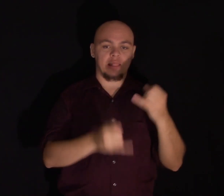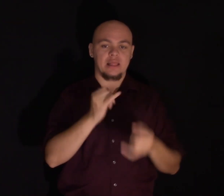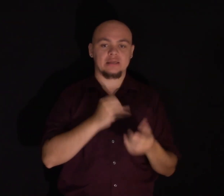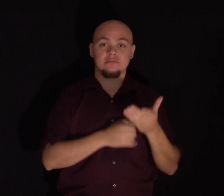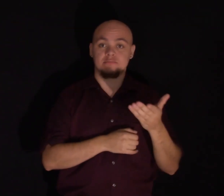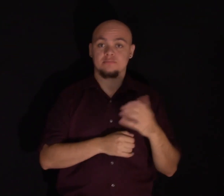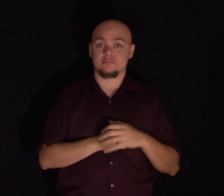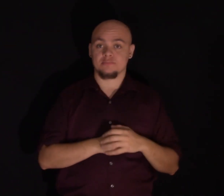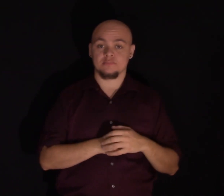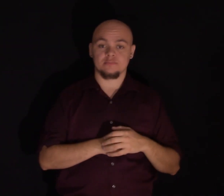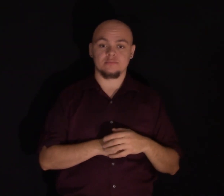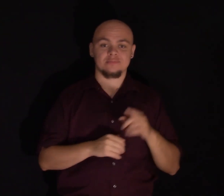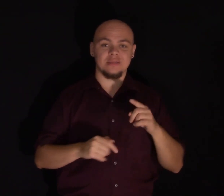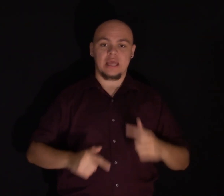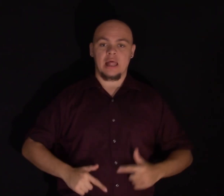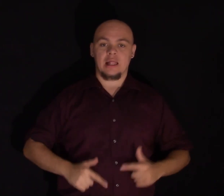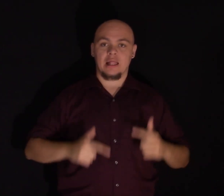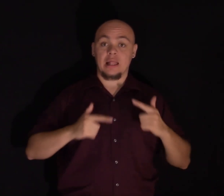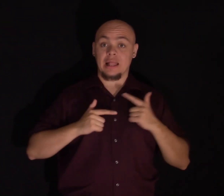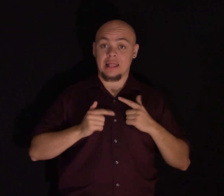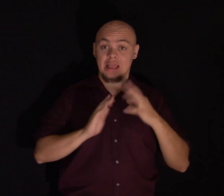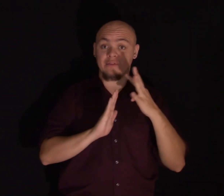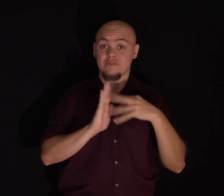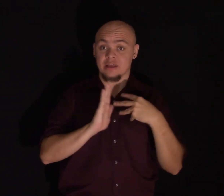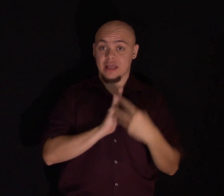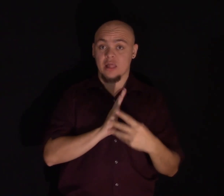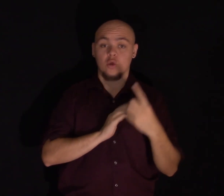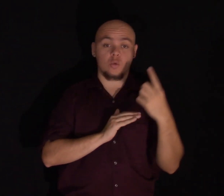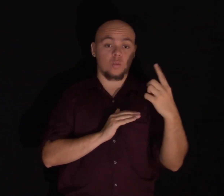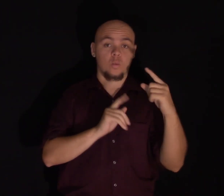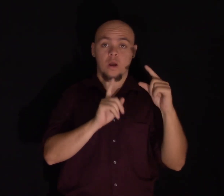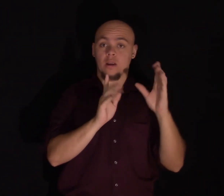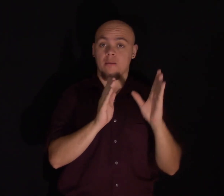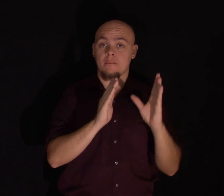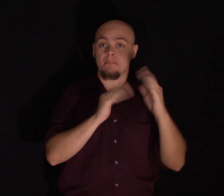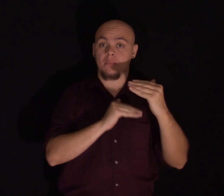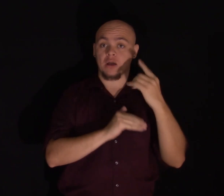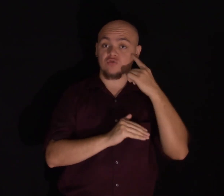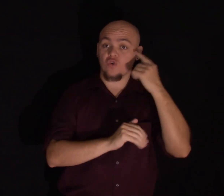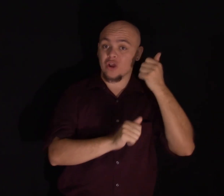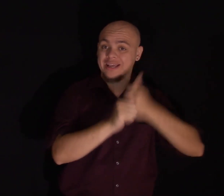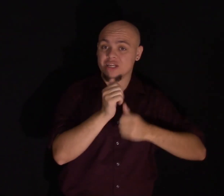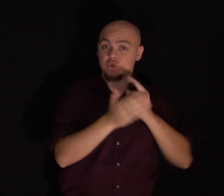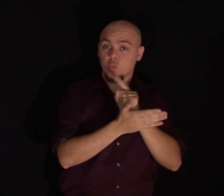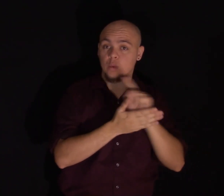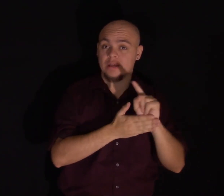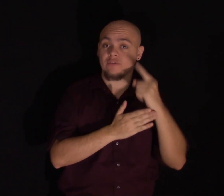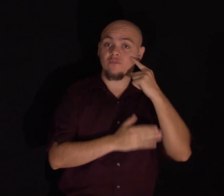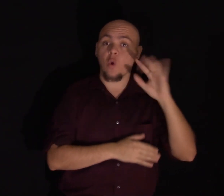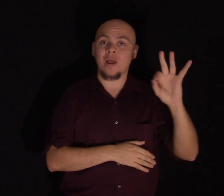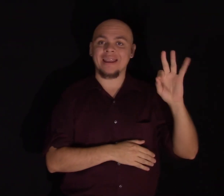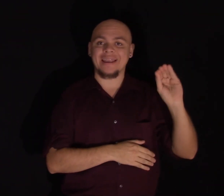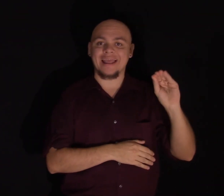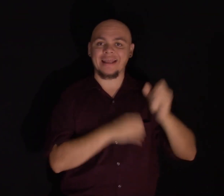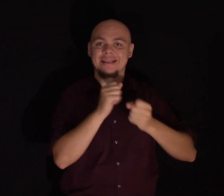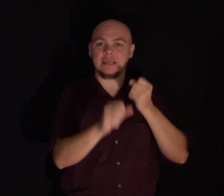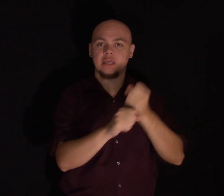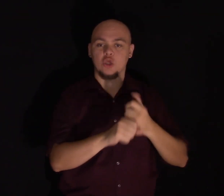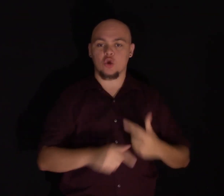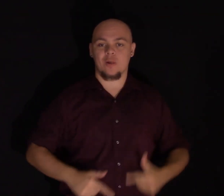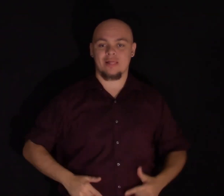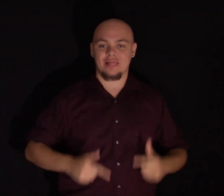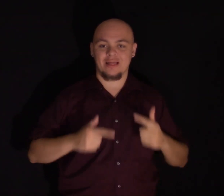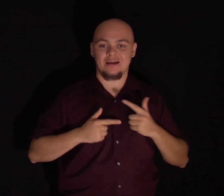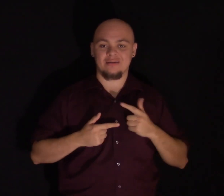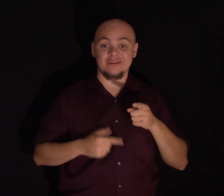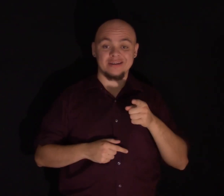this a life calendar that's one box for every week of a 90-year life that's not